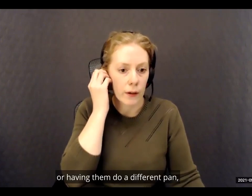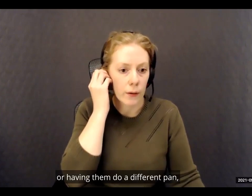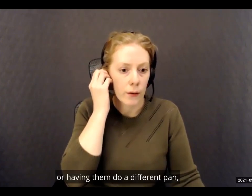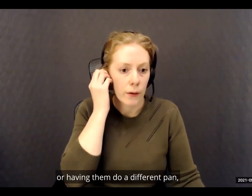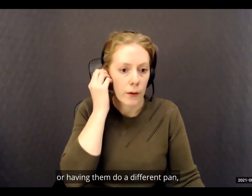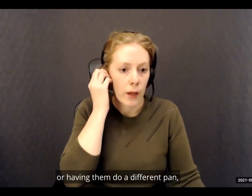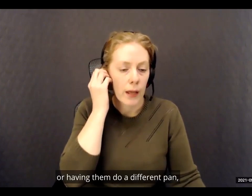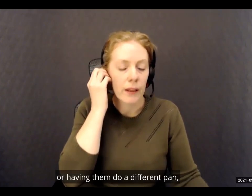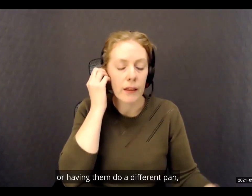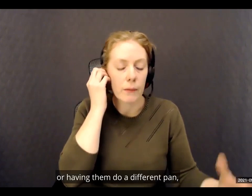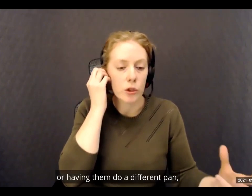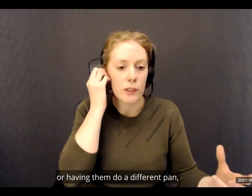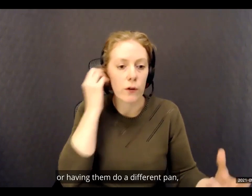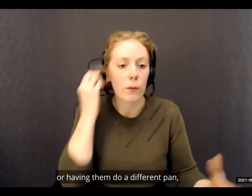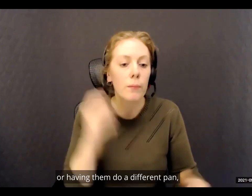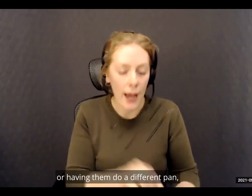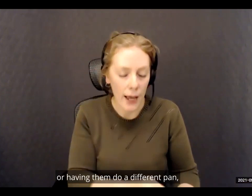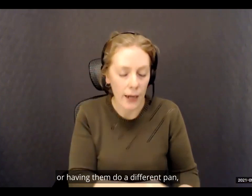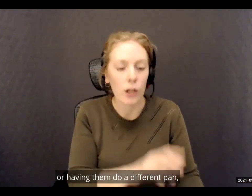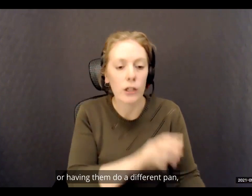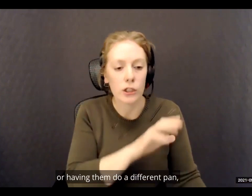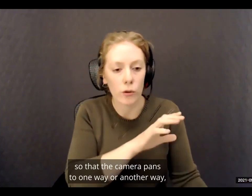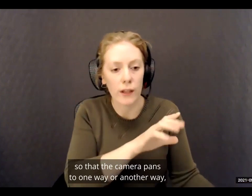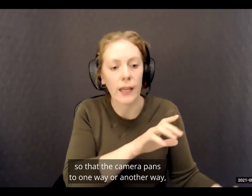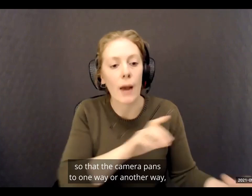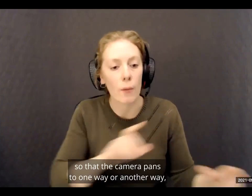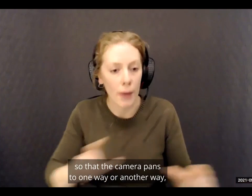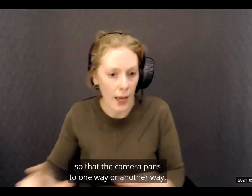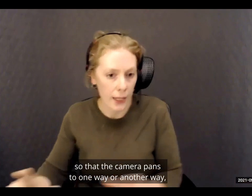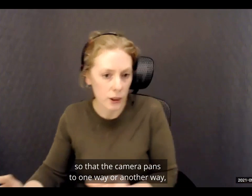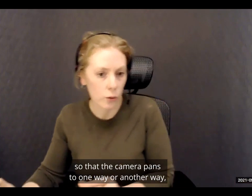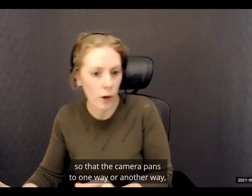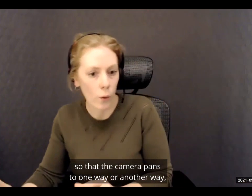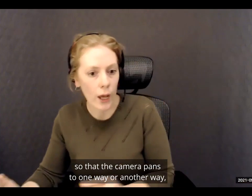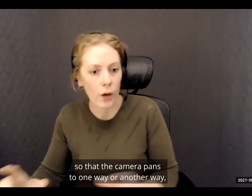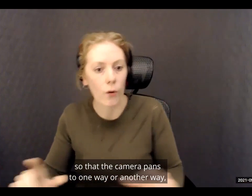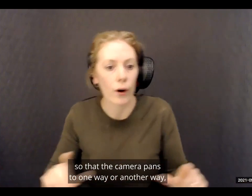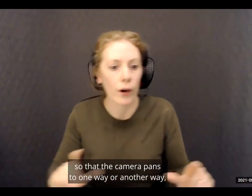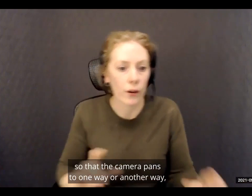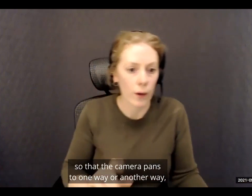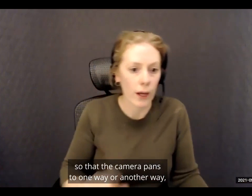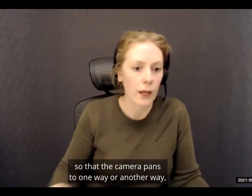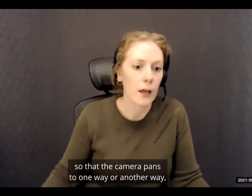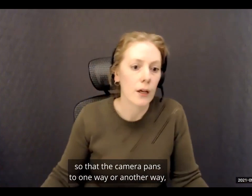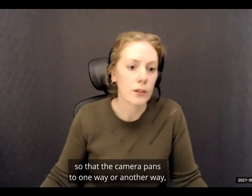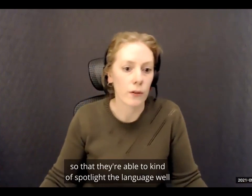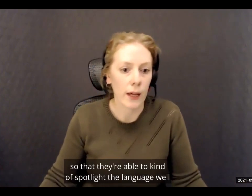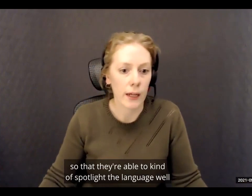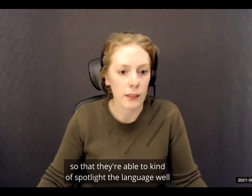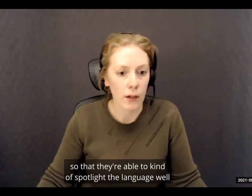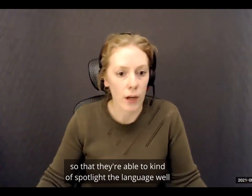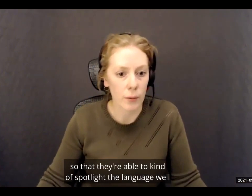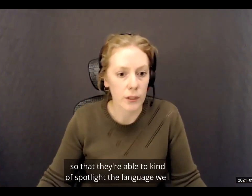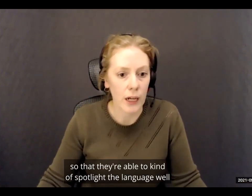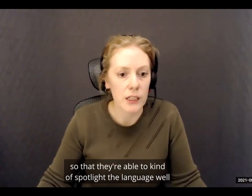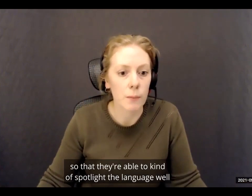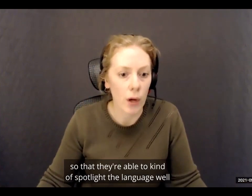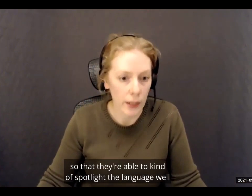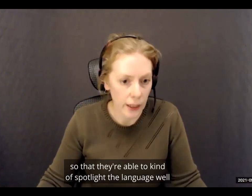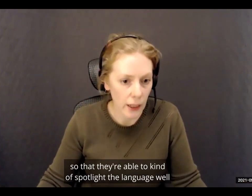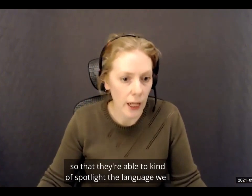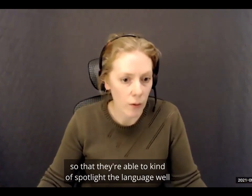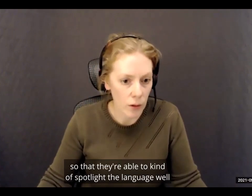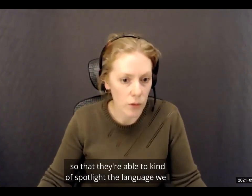having them do a different pan so that the camera pans to one way or another way, so that they're able to